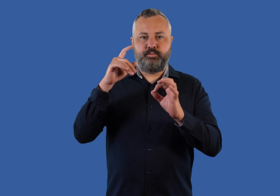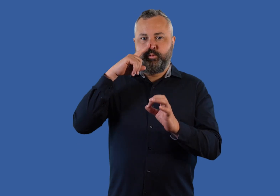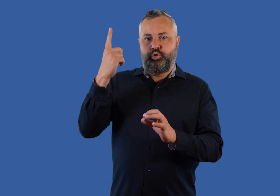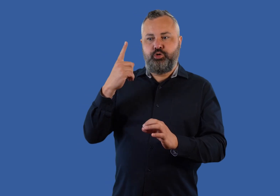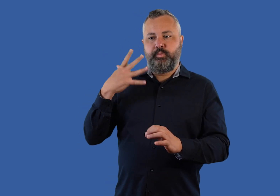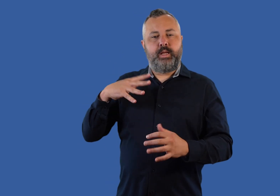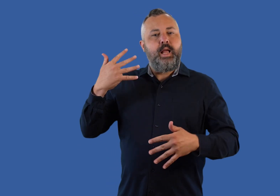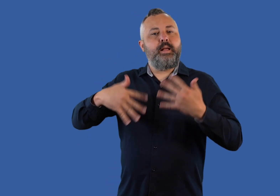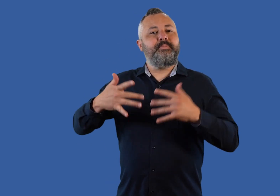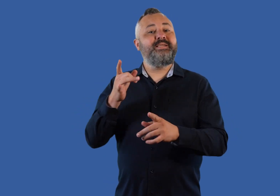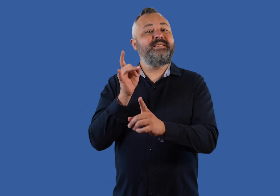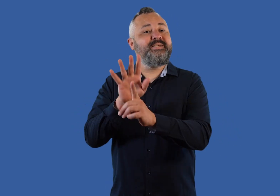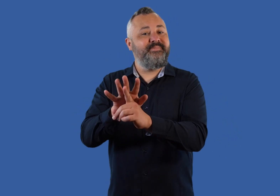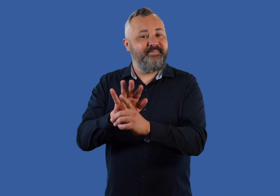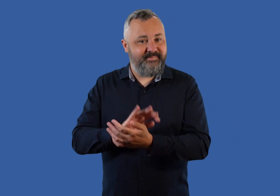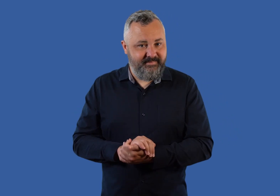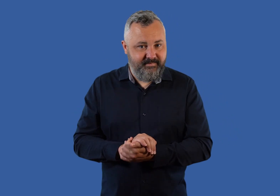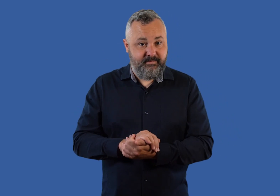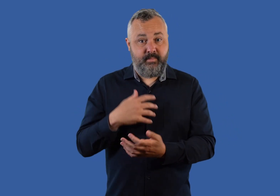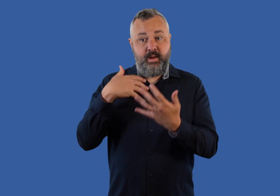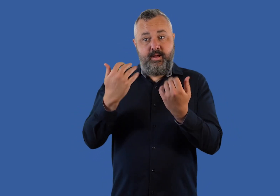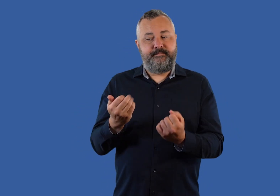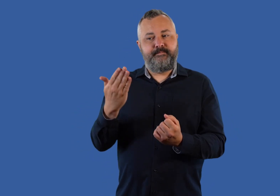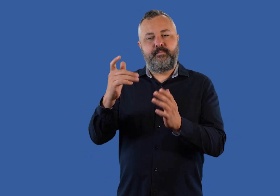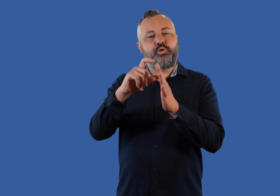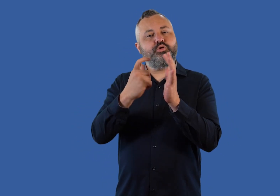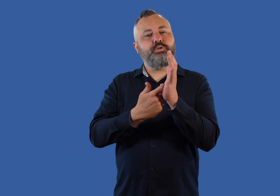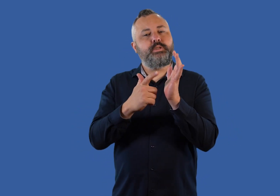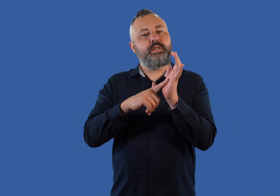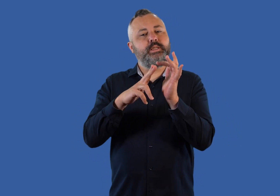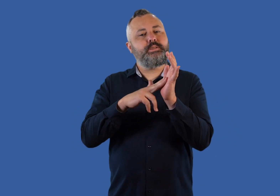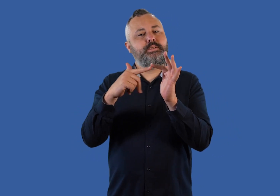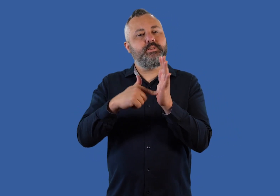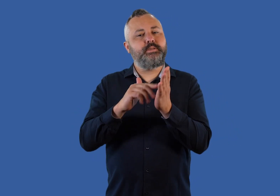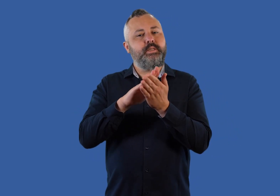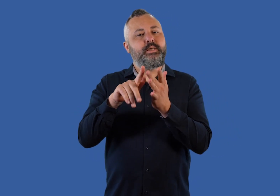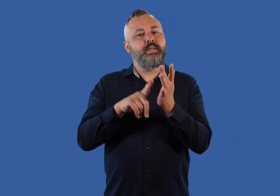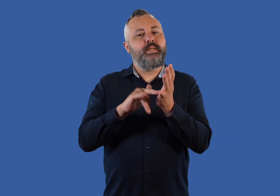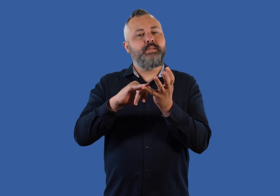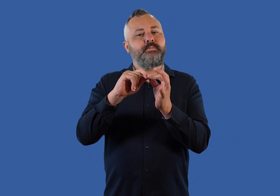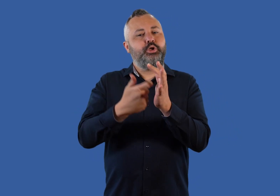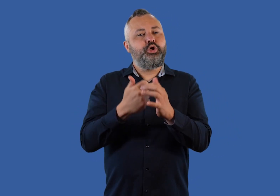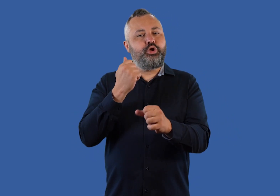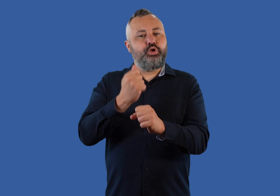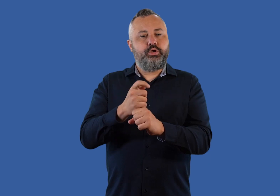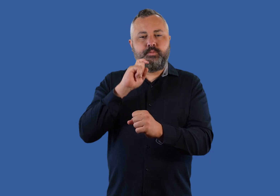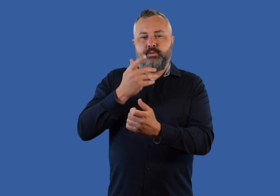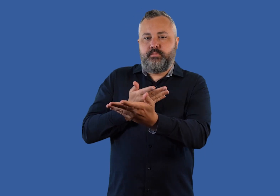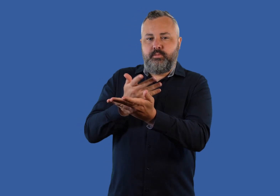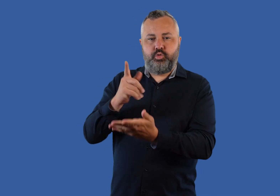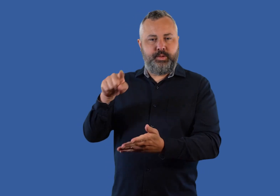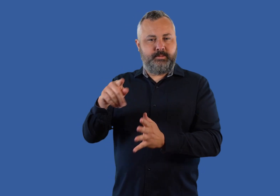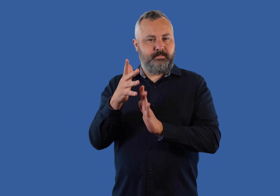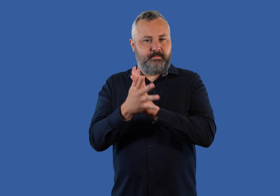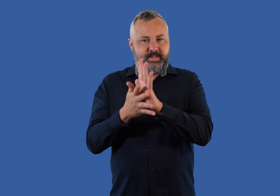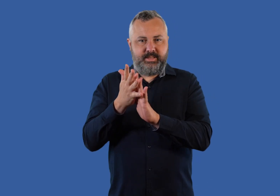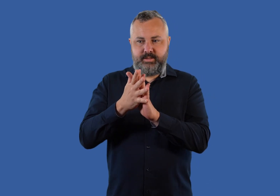who try to harm themselves. With me today, I have Dr. Lynette Hillsberg, who will discuss what it means when